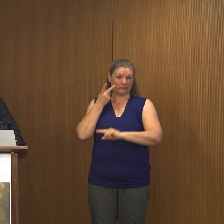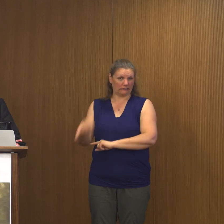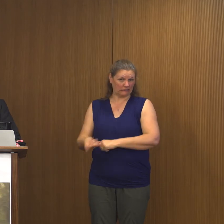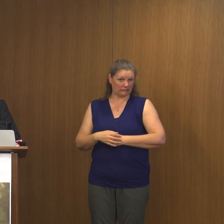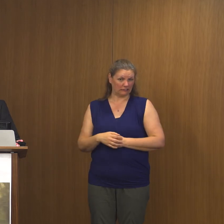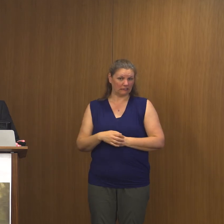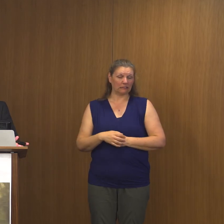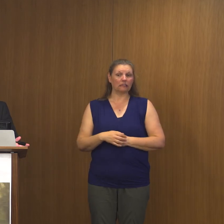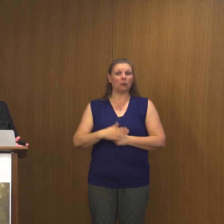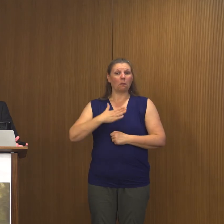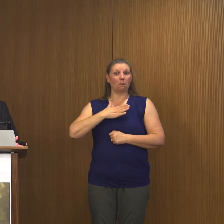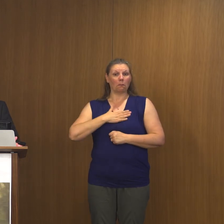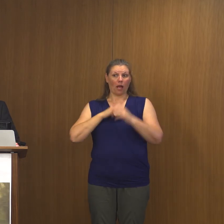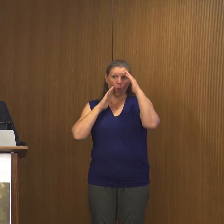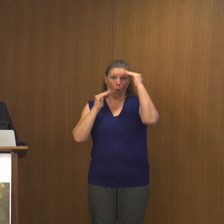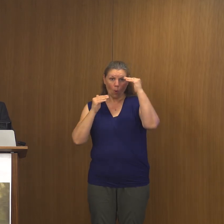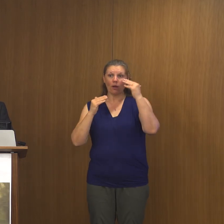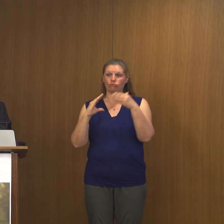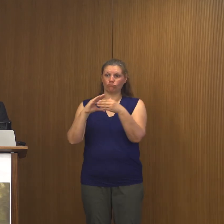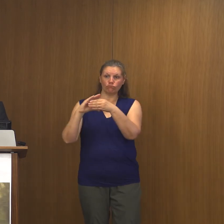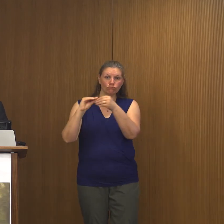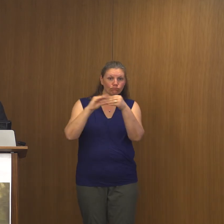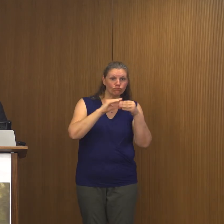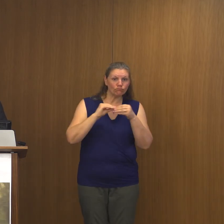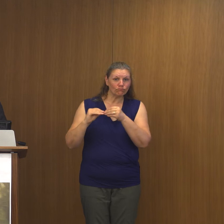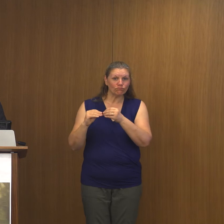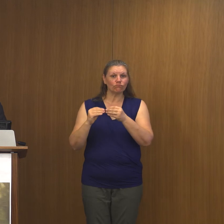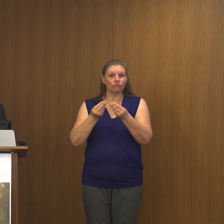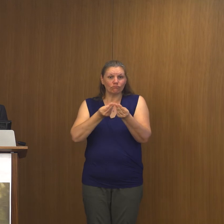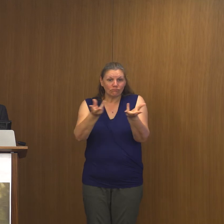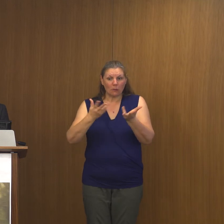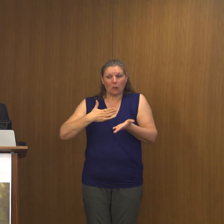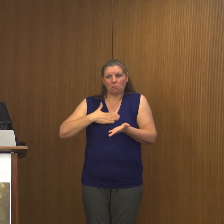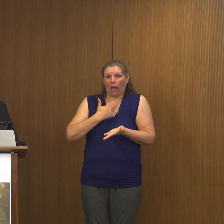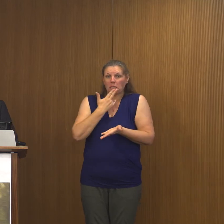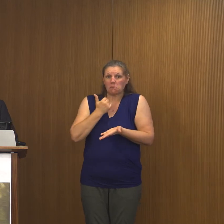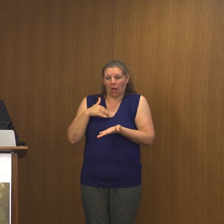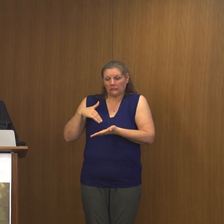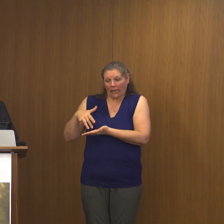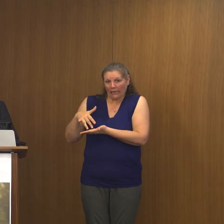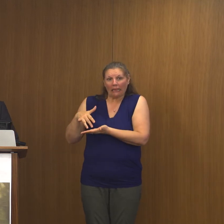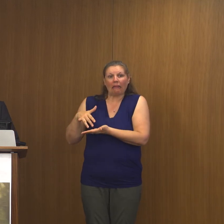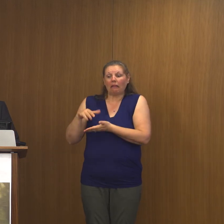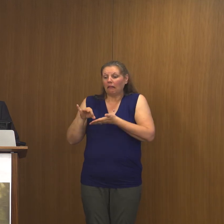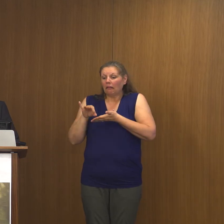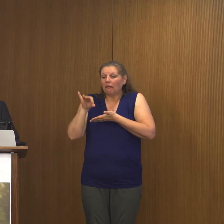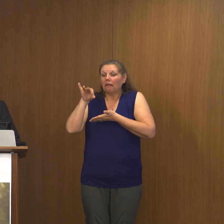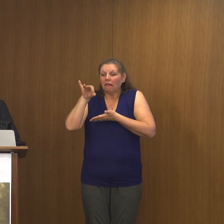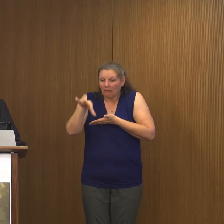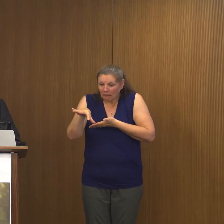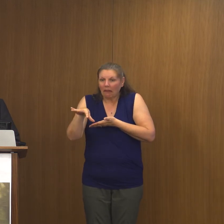So my hope is, by engaging in this dialogue and exploring the narratives, my small study can begin the process of effectively sharing